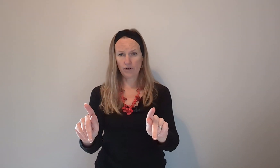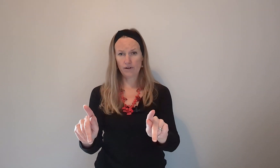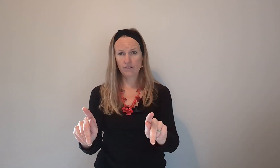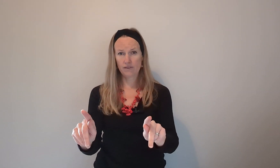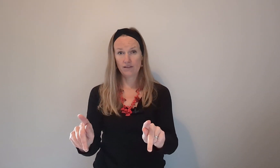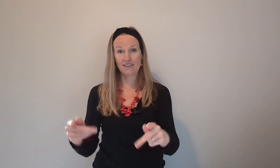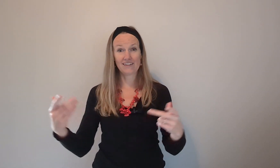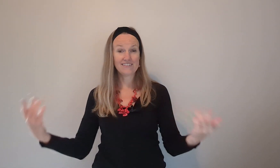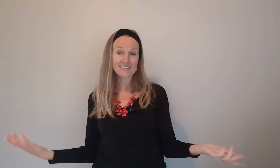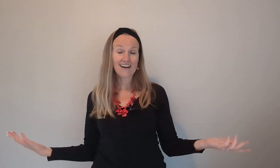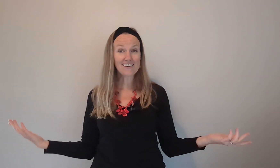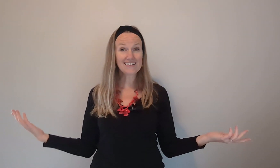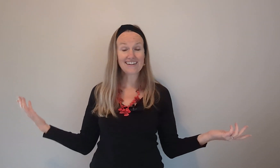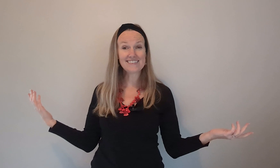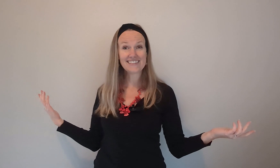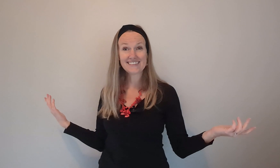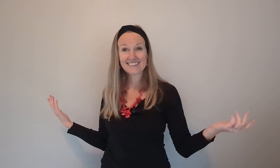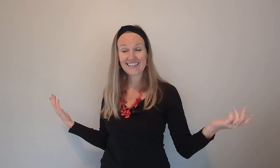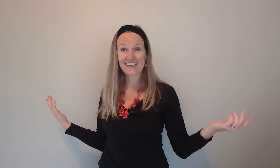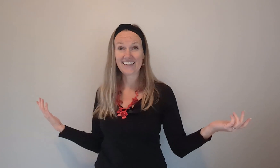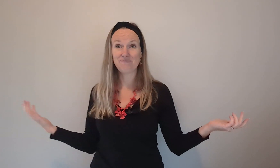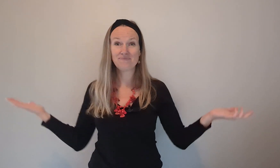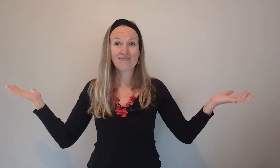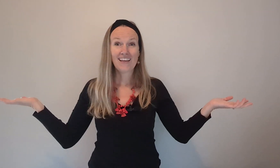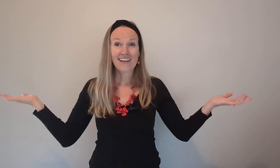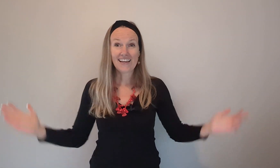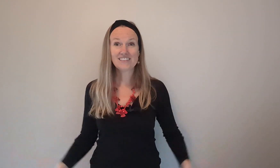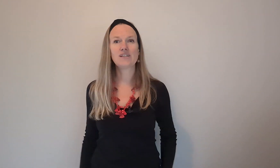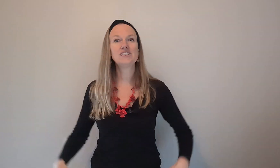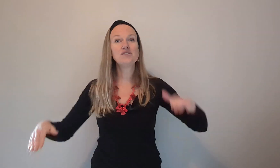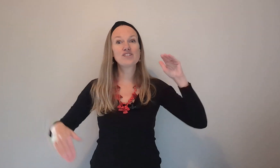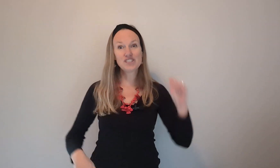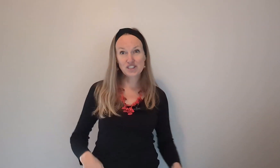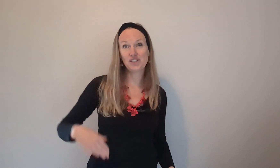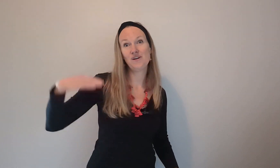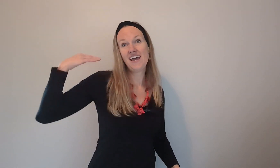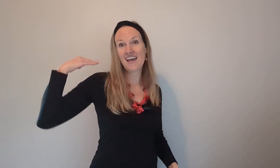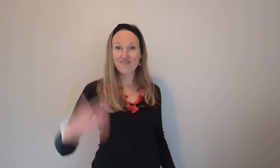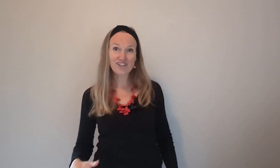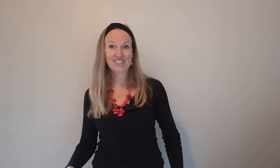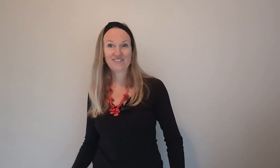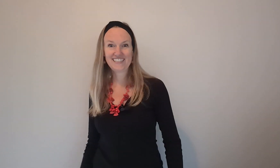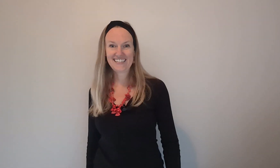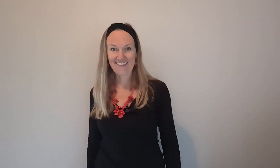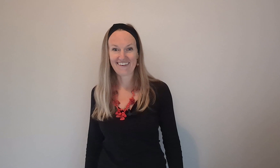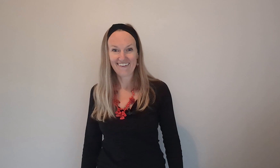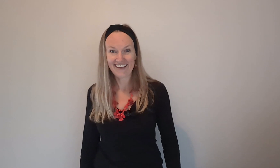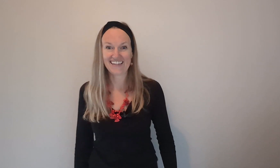birth. And then it goes into Hark the Herald Angels Sing again. Okay, so let's do verse 2 and verse 3 together. Okay,